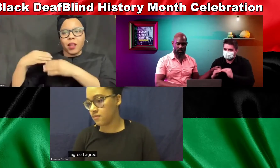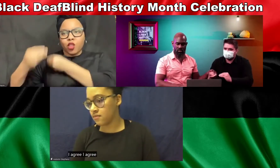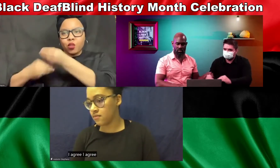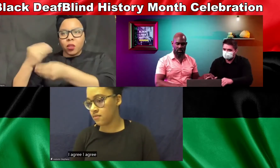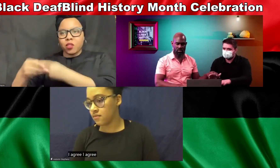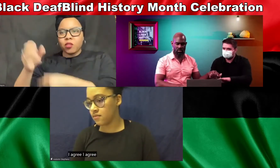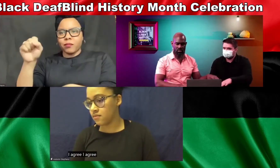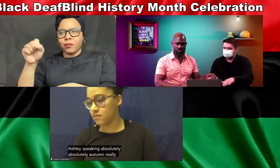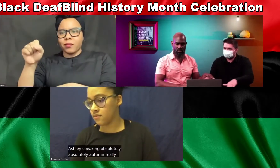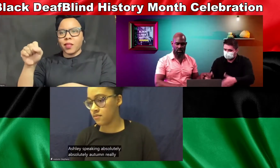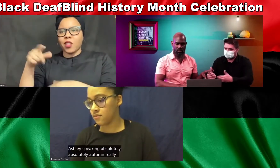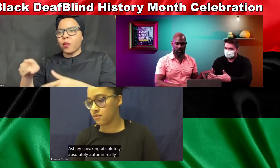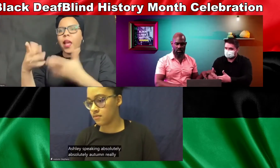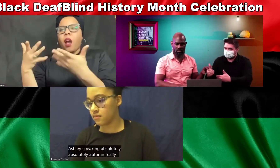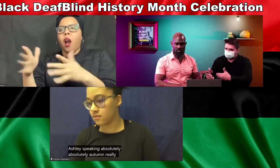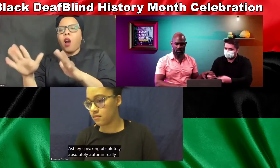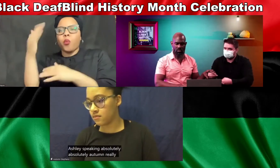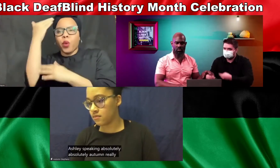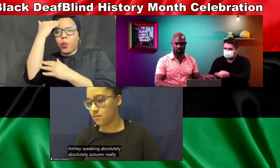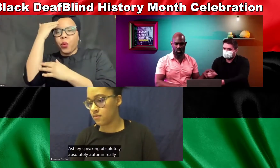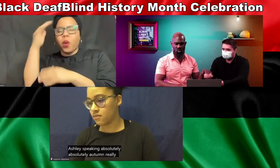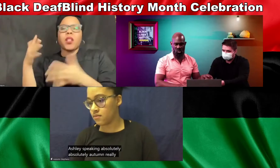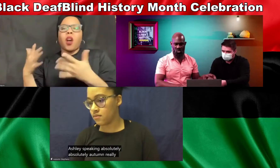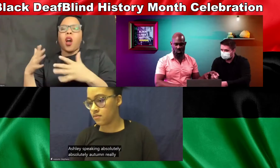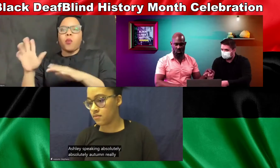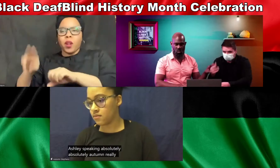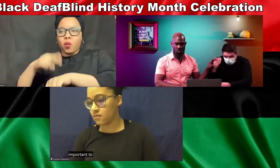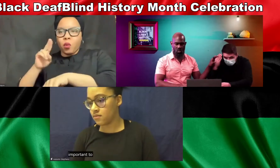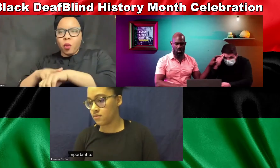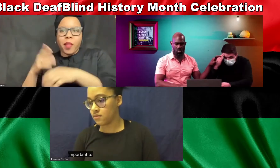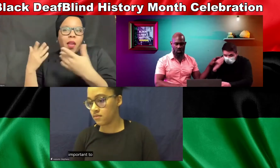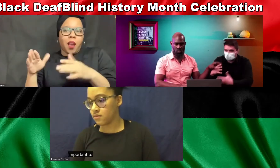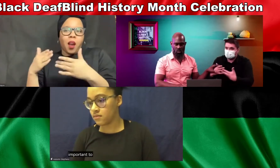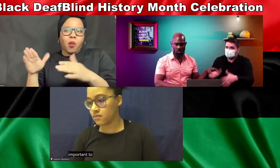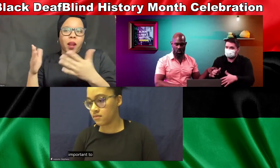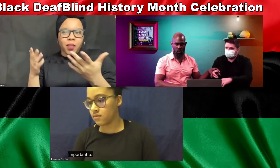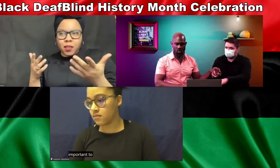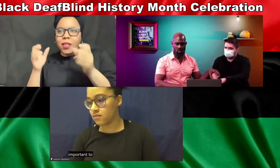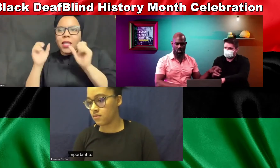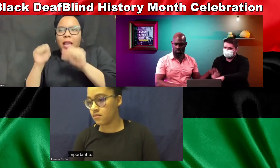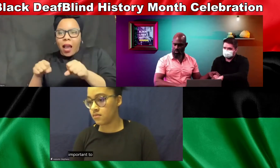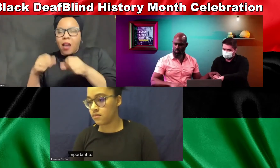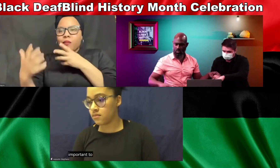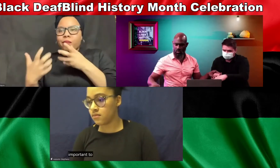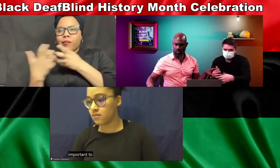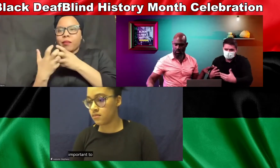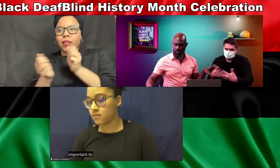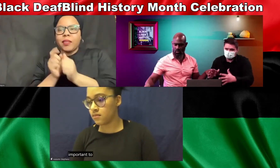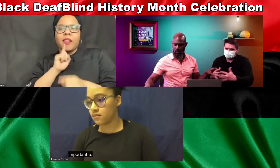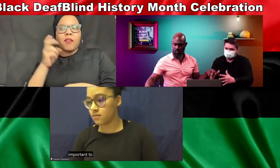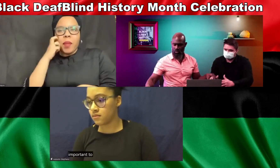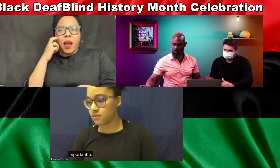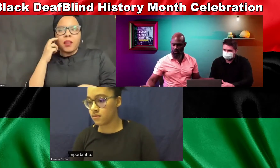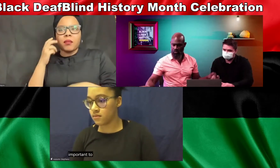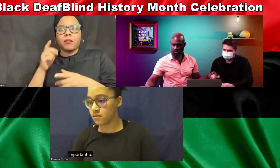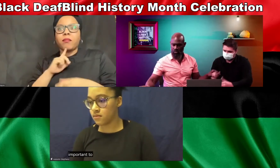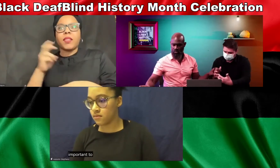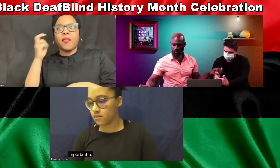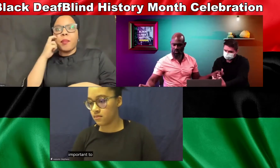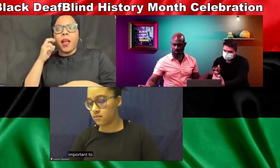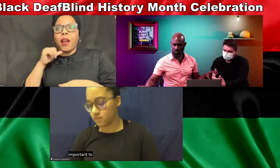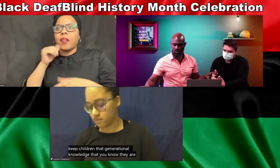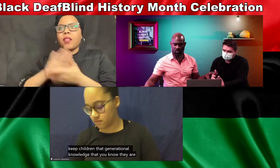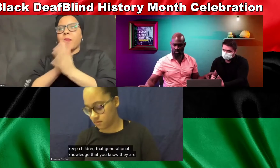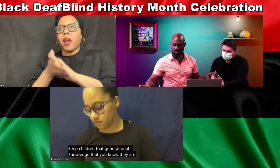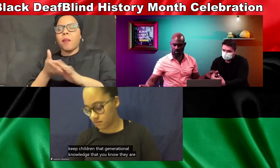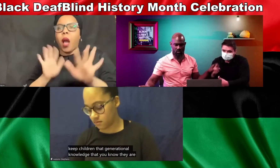important to teach children that generational knowledge, that, they are normal, their experience